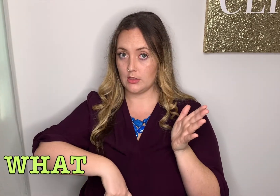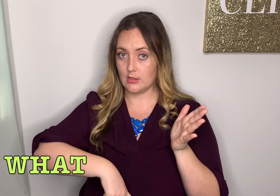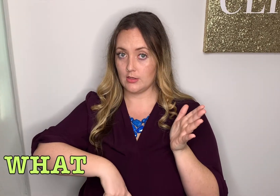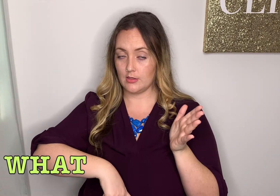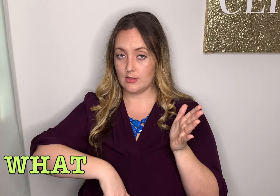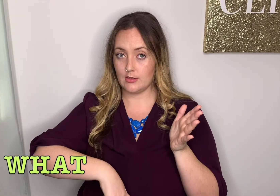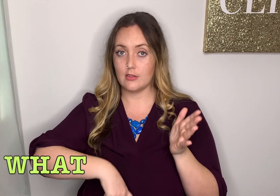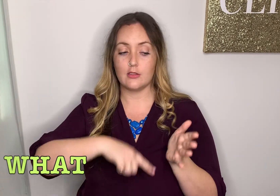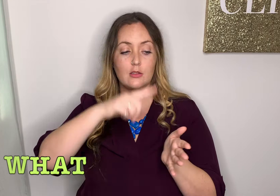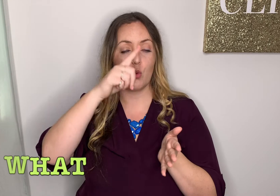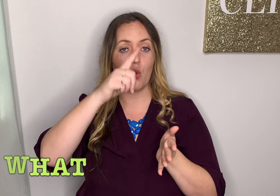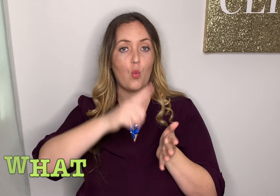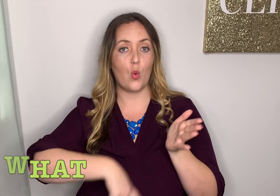or what.